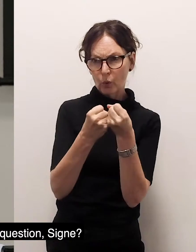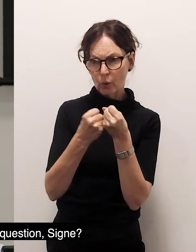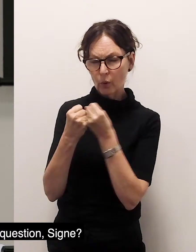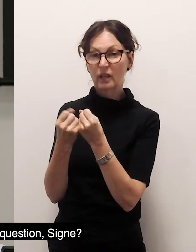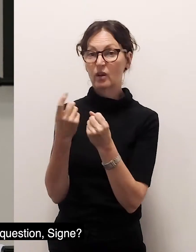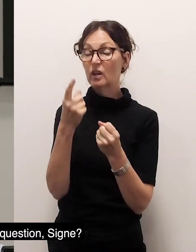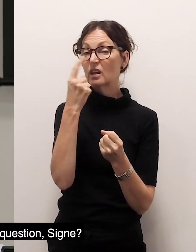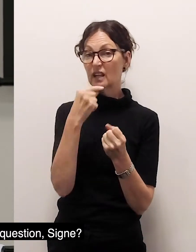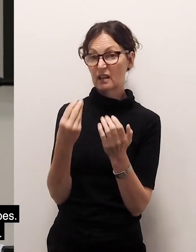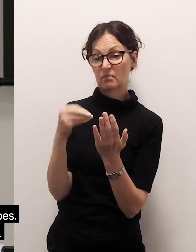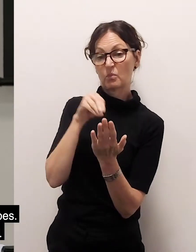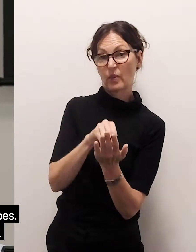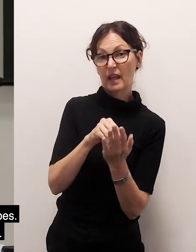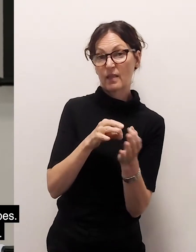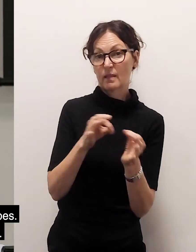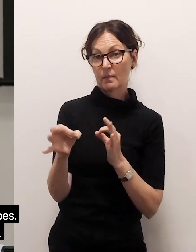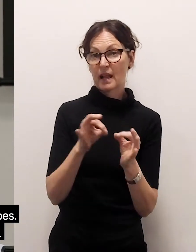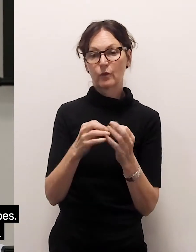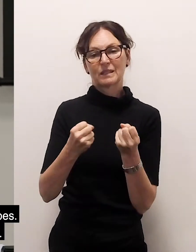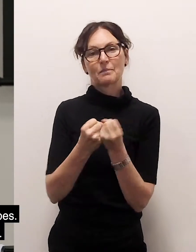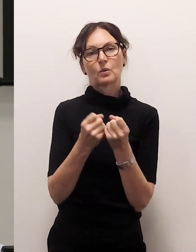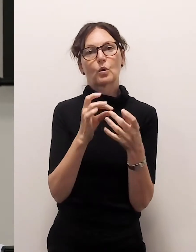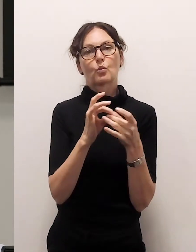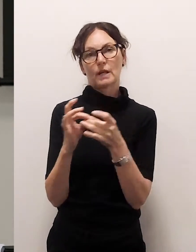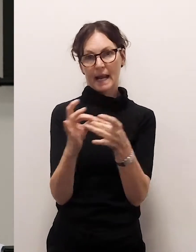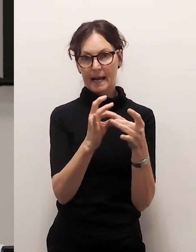Does that answer your question, Sine? Yeah.